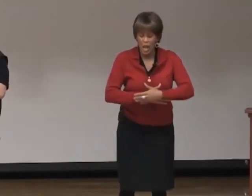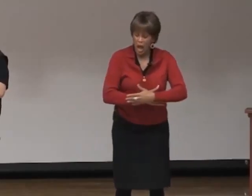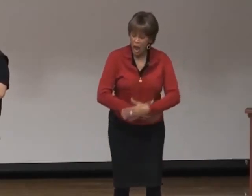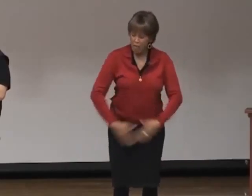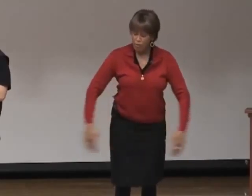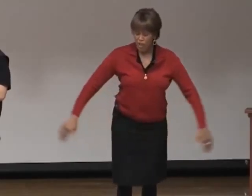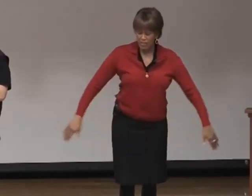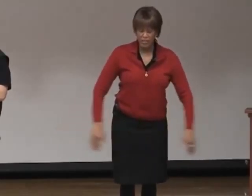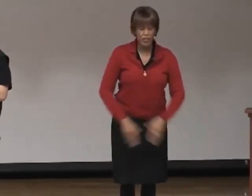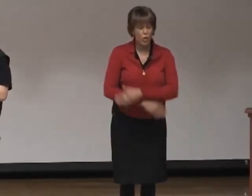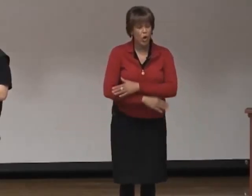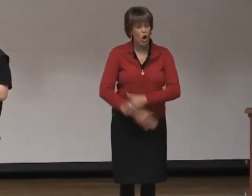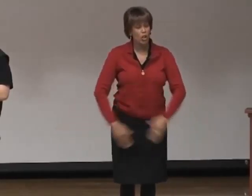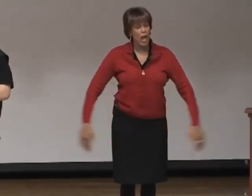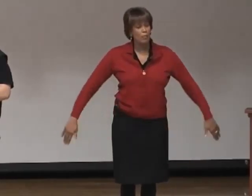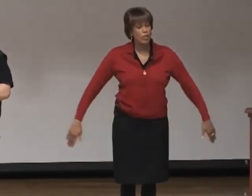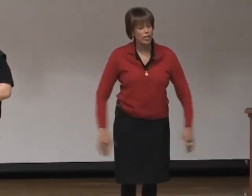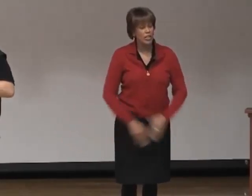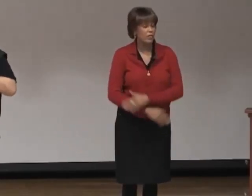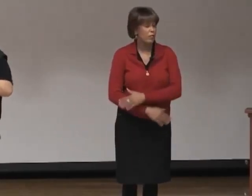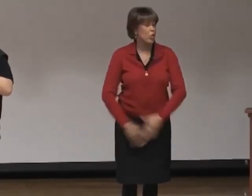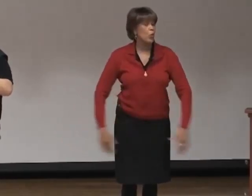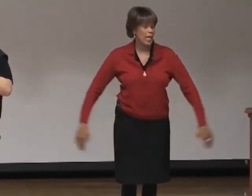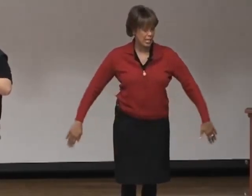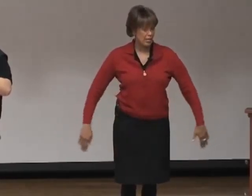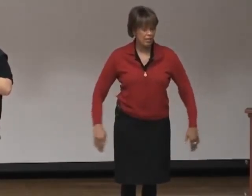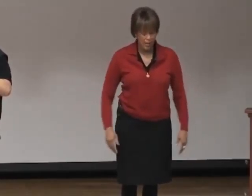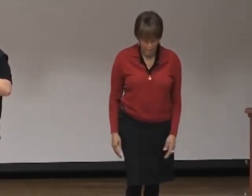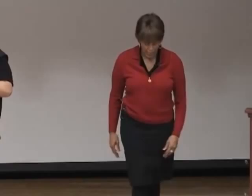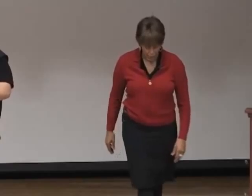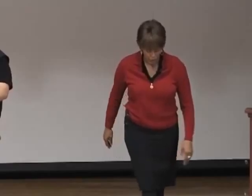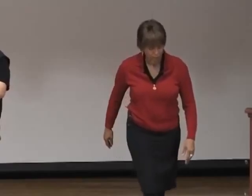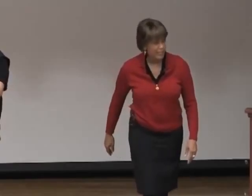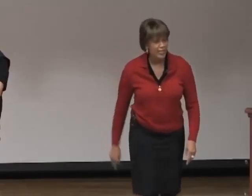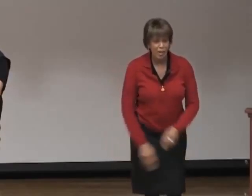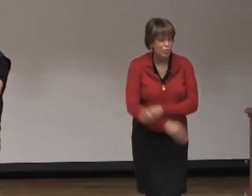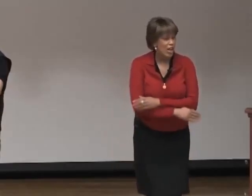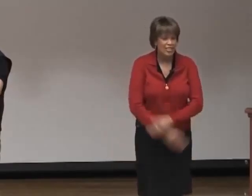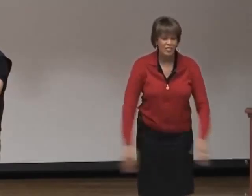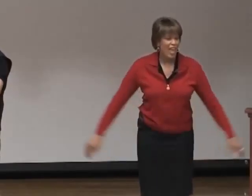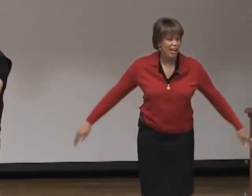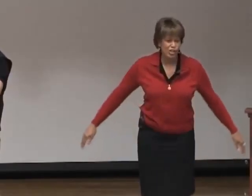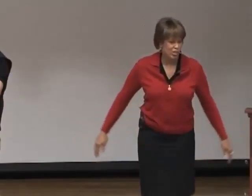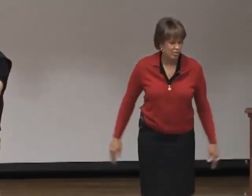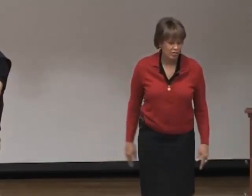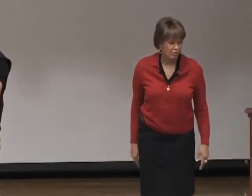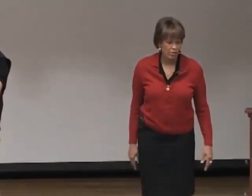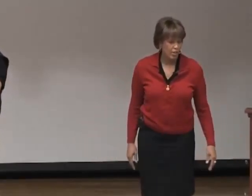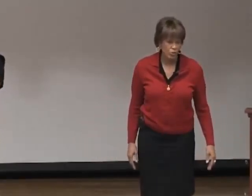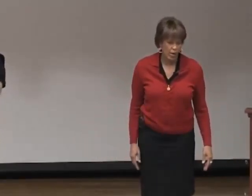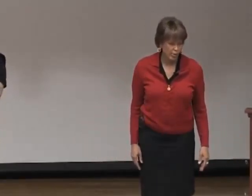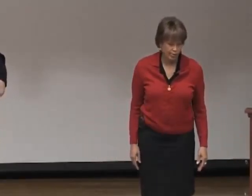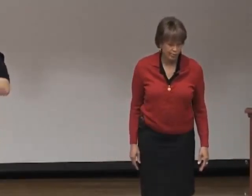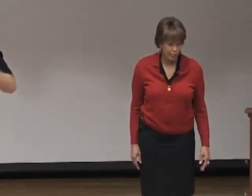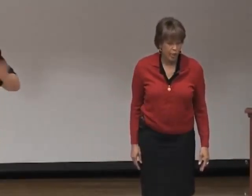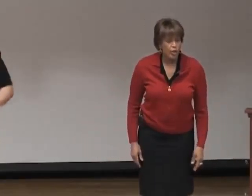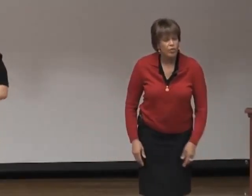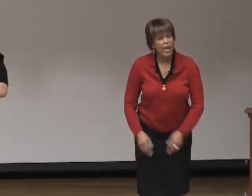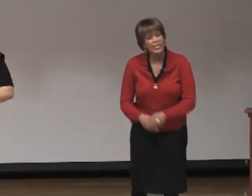that objective, so-called objective viewing, into that subjective action